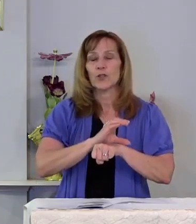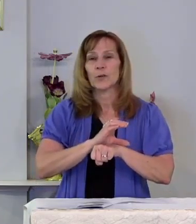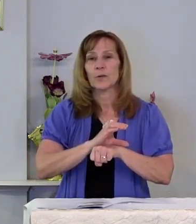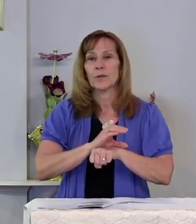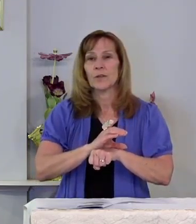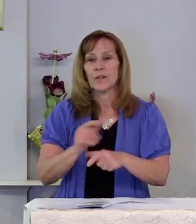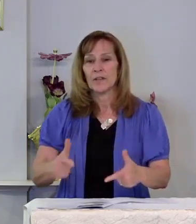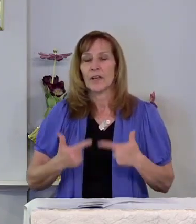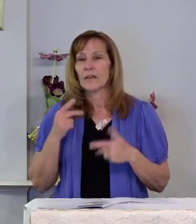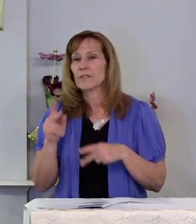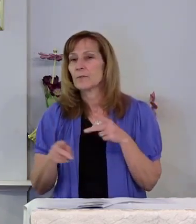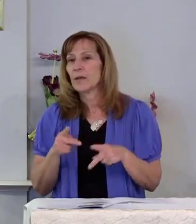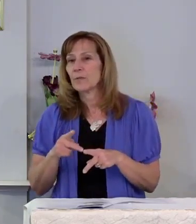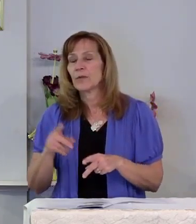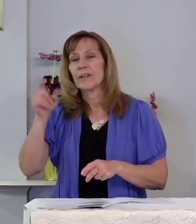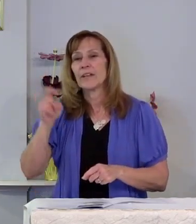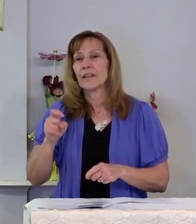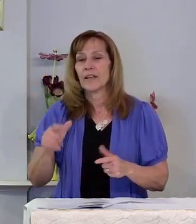fearlessness.